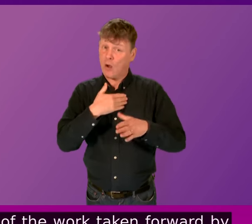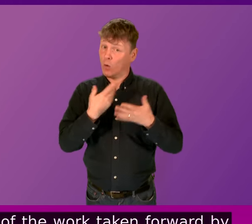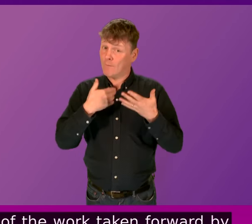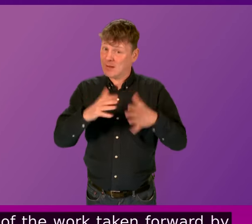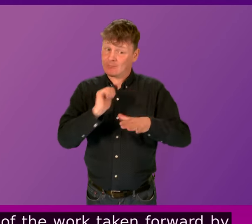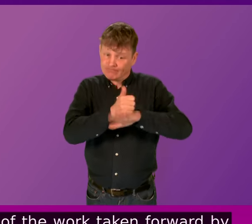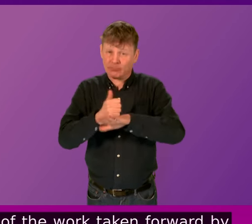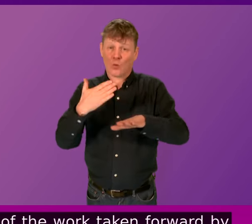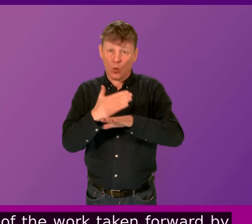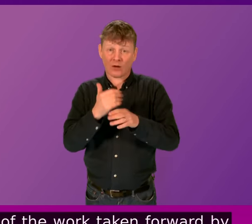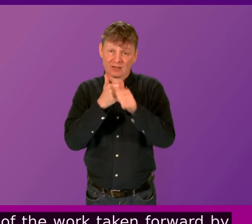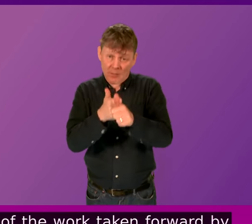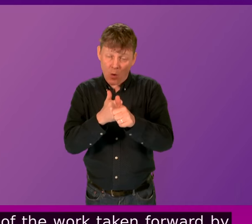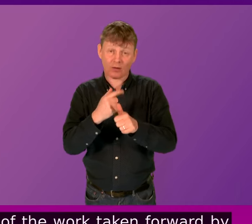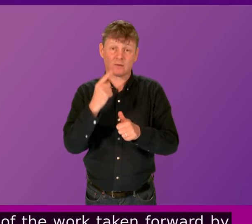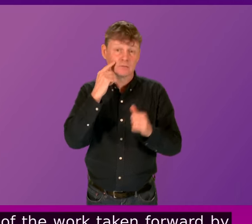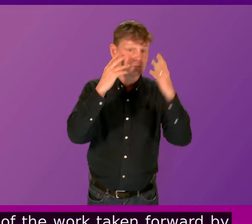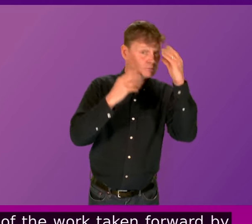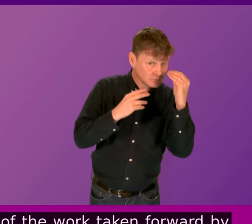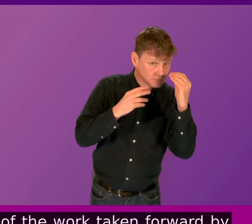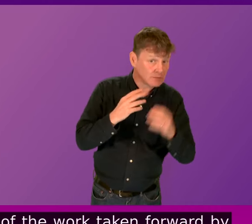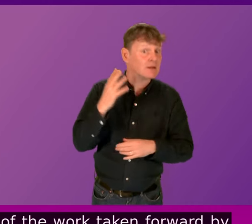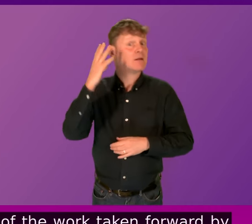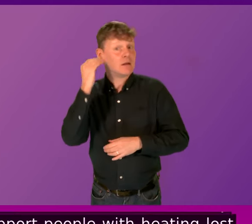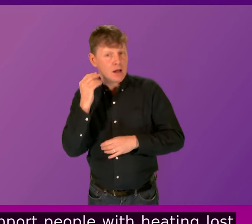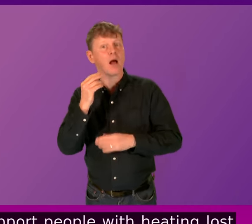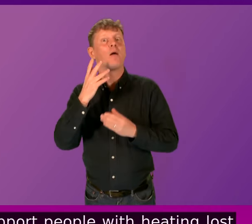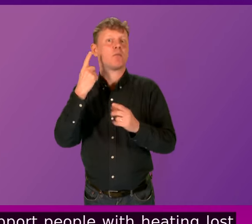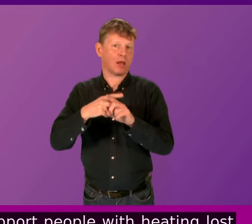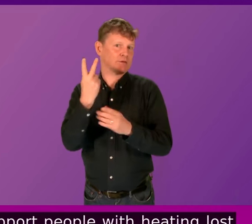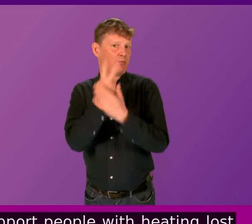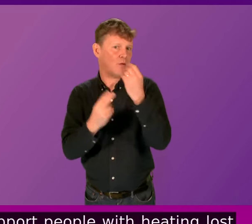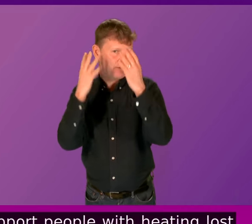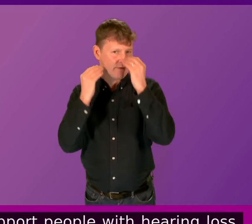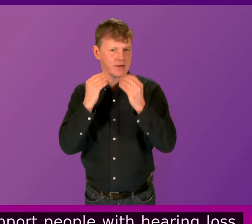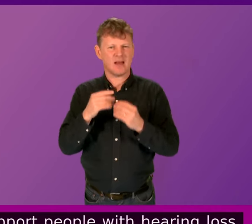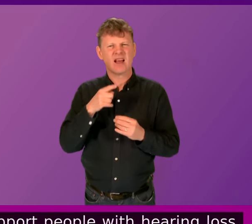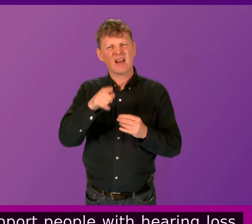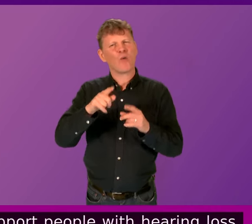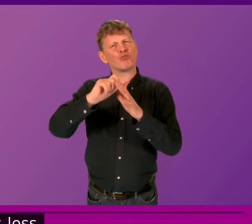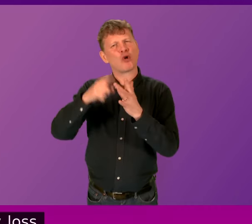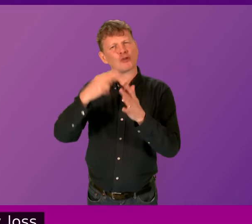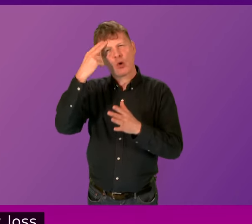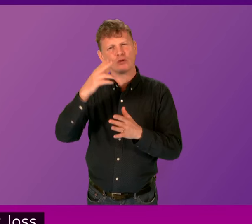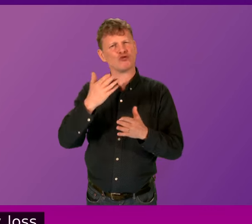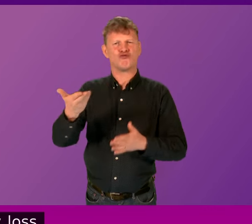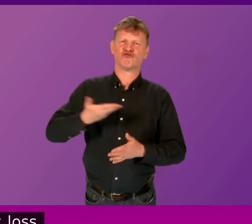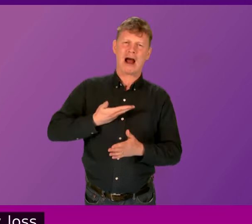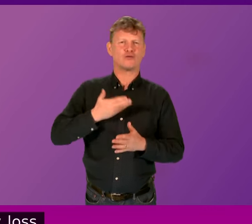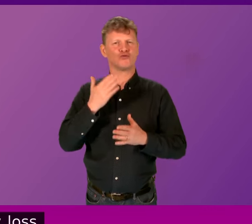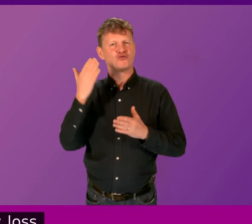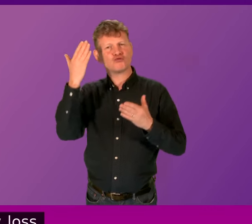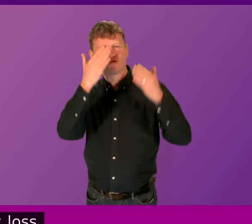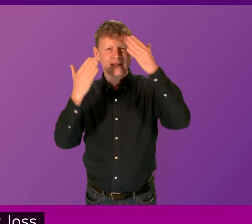with hearing loss, sight loss and dual sensory loss. We're supporting the Right to Dream project, a partnership between